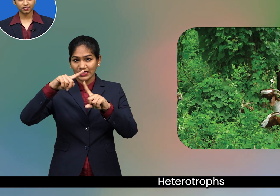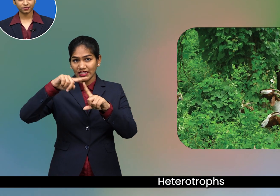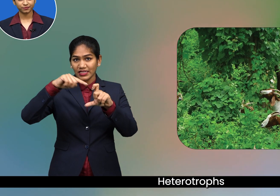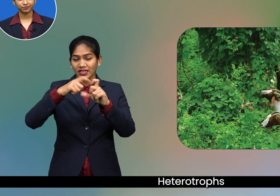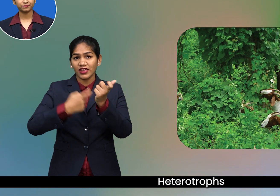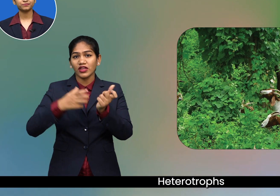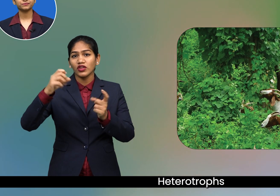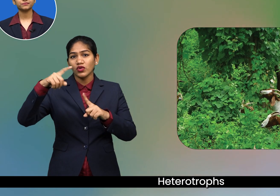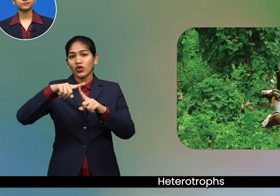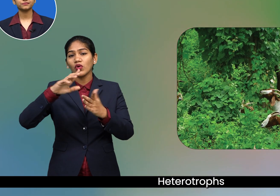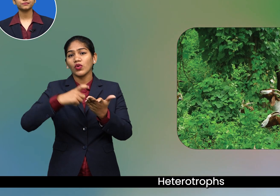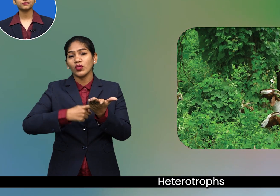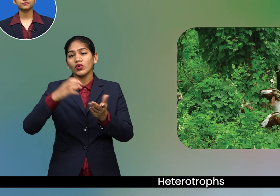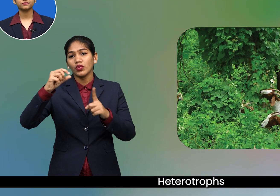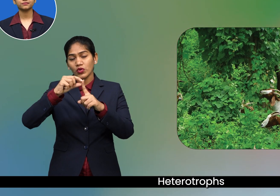Heterotrophs: